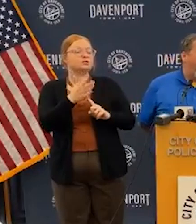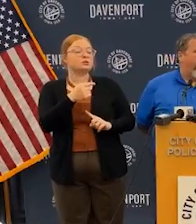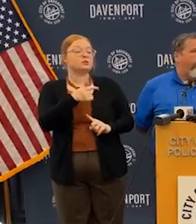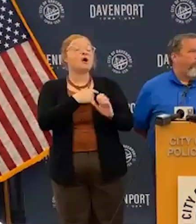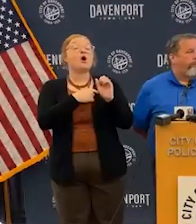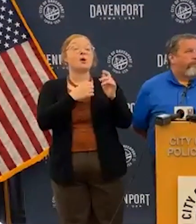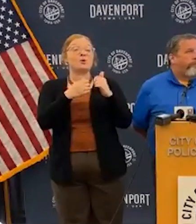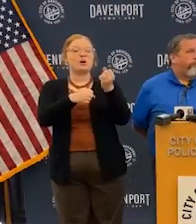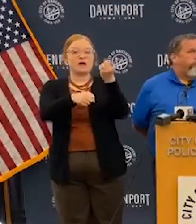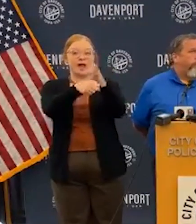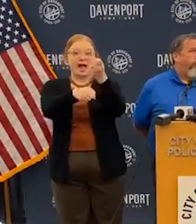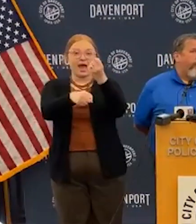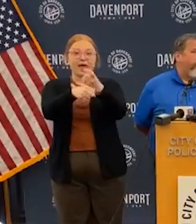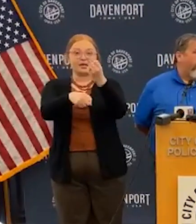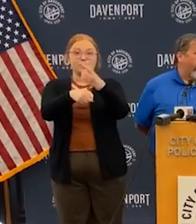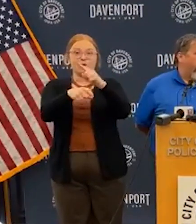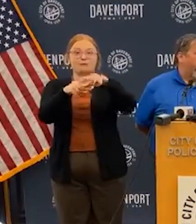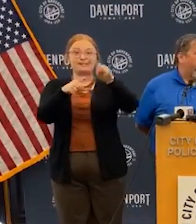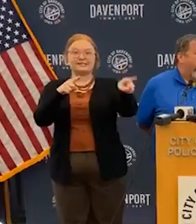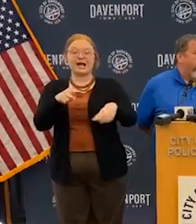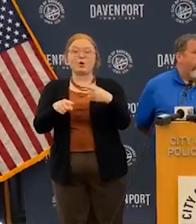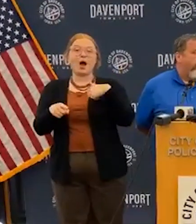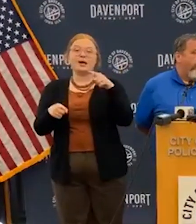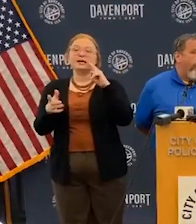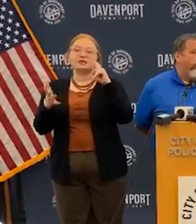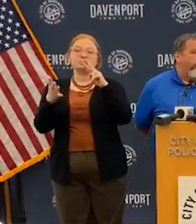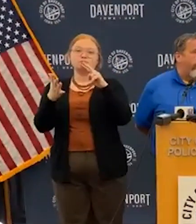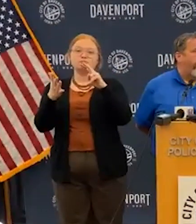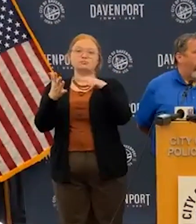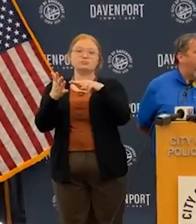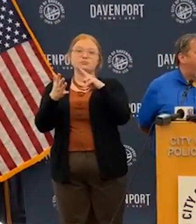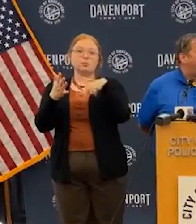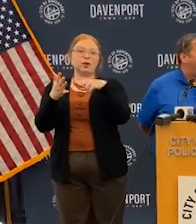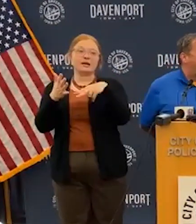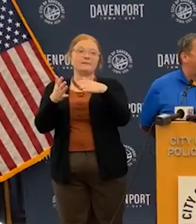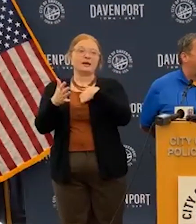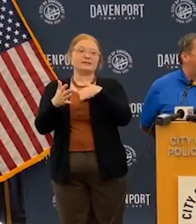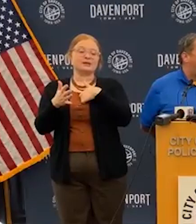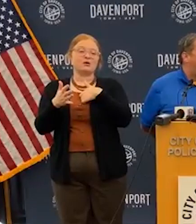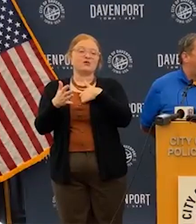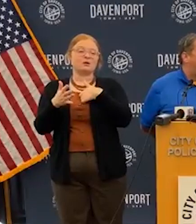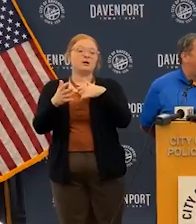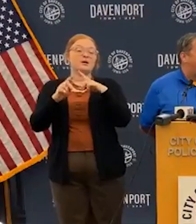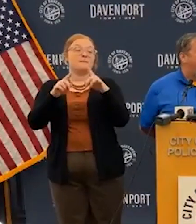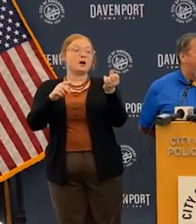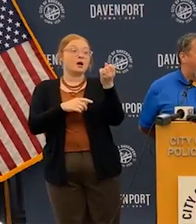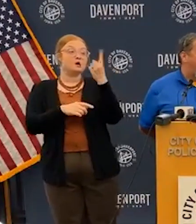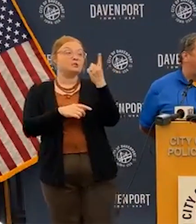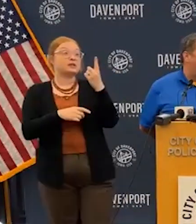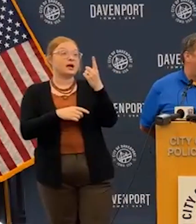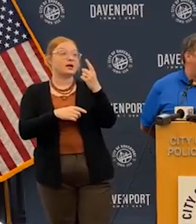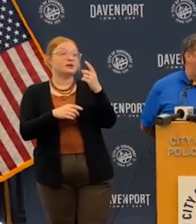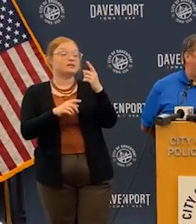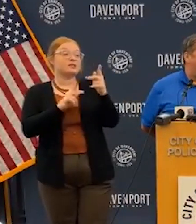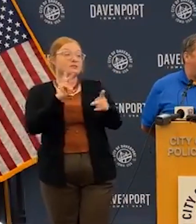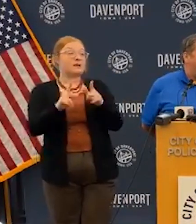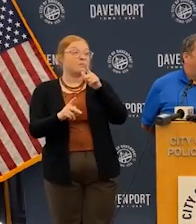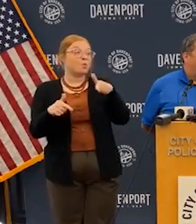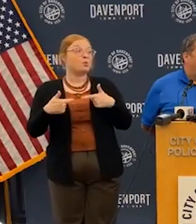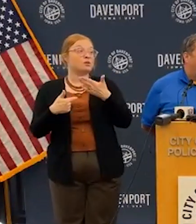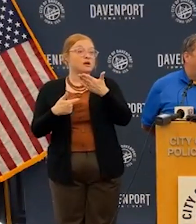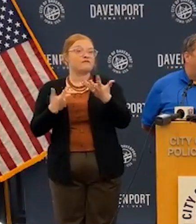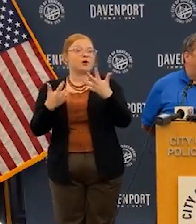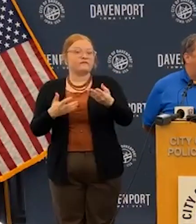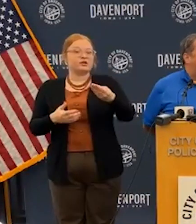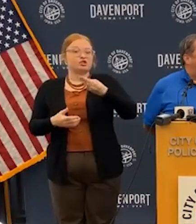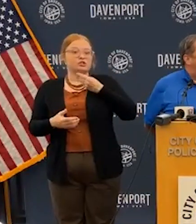at that. But I've said before, the tenants had complaints on this building. We had different inspections for different things. So I think that's